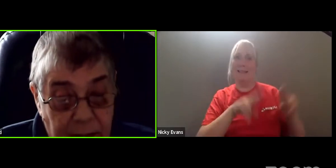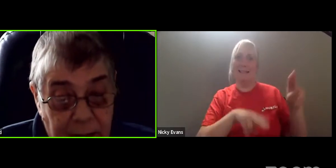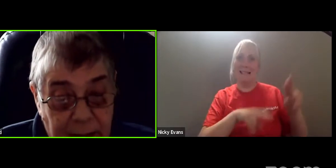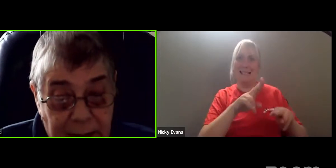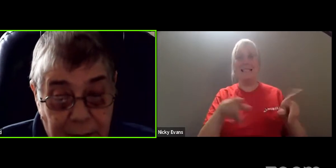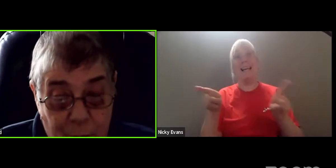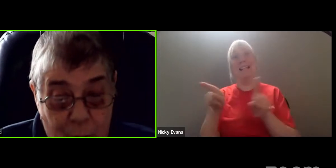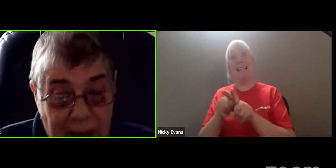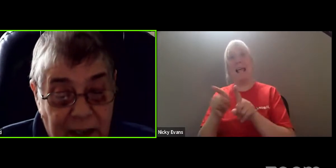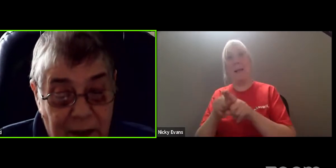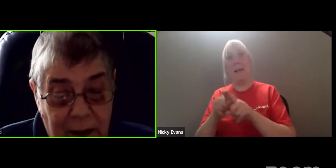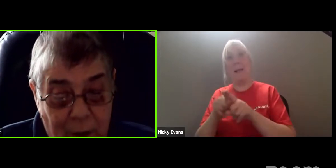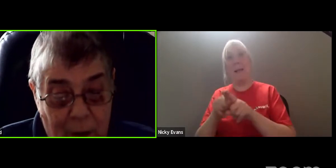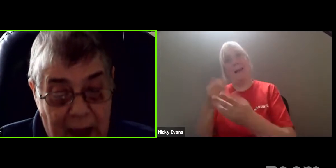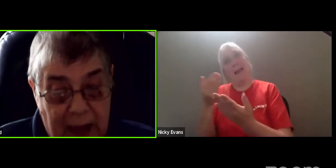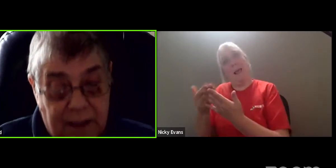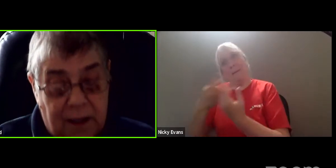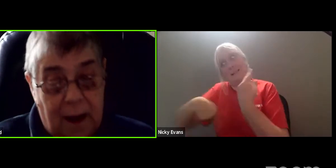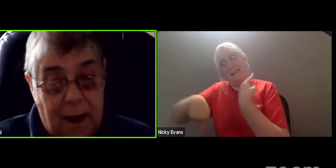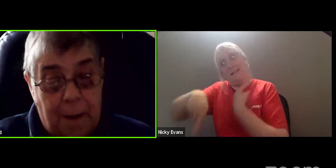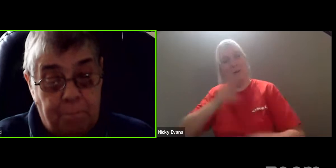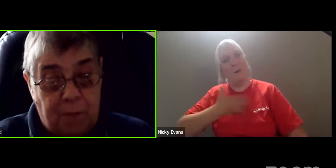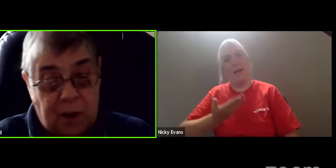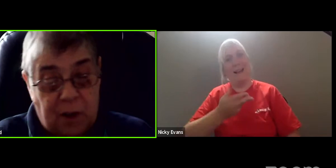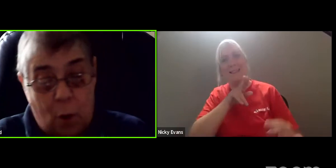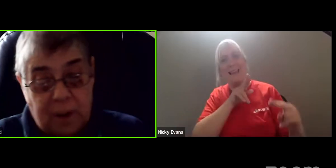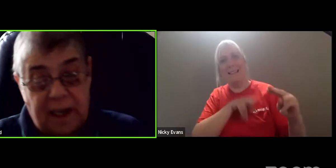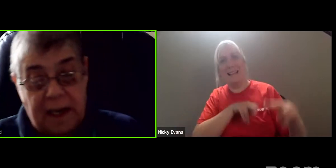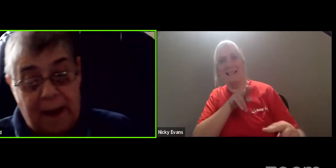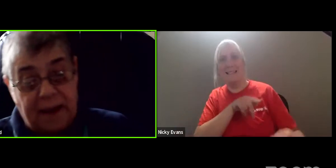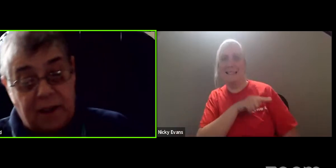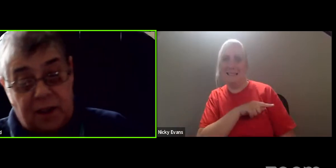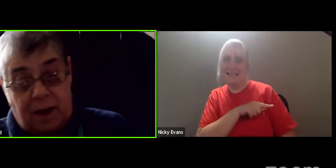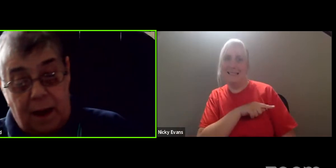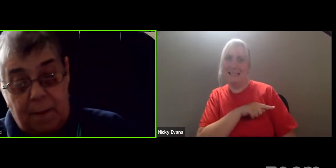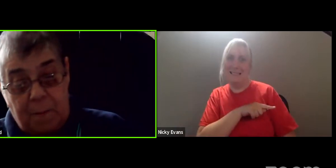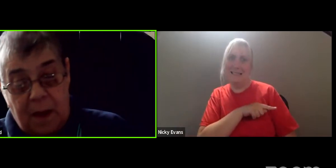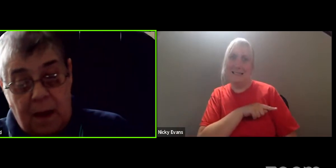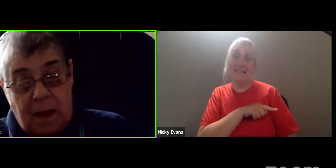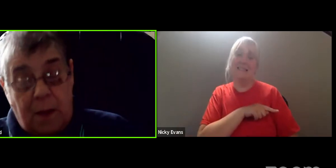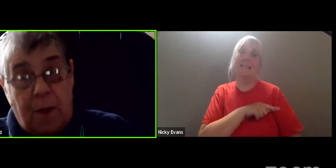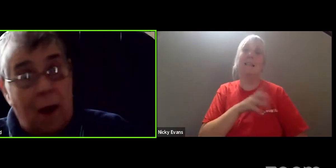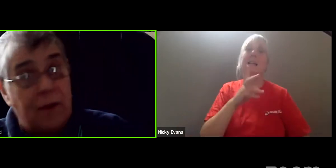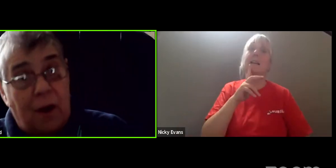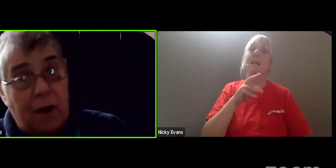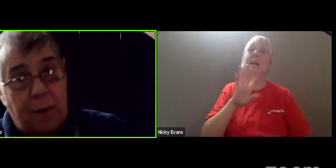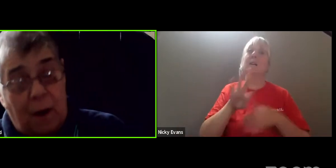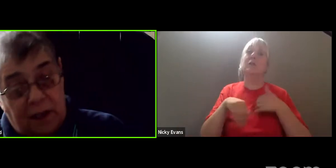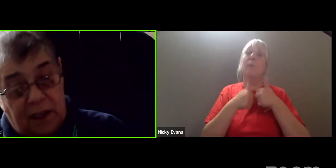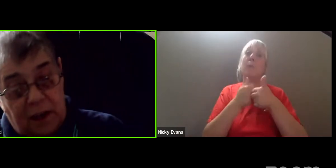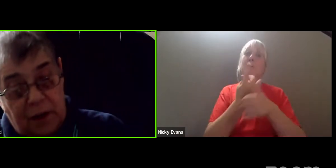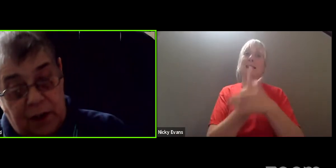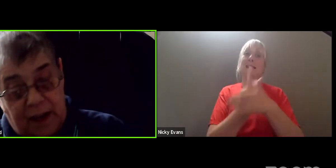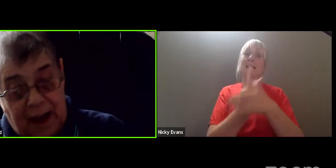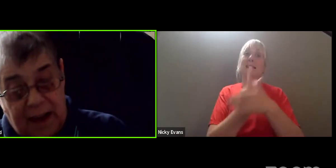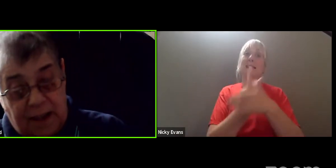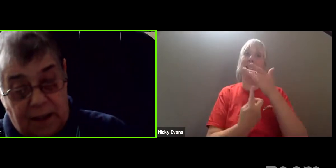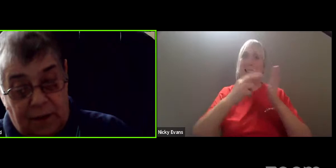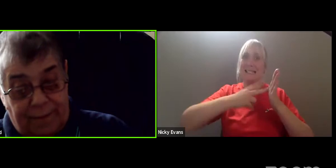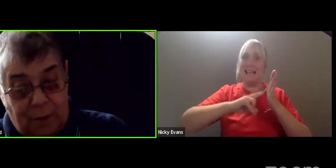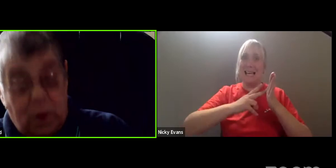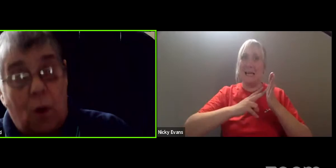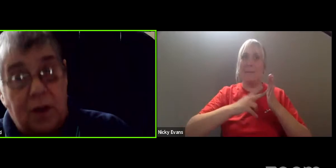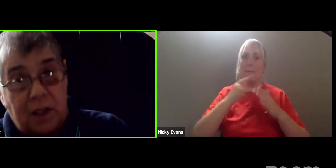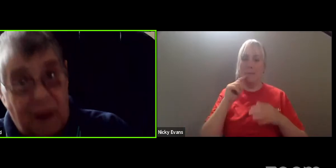And when you look at supporting independent scheme, they're only processing urgent